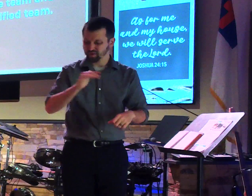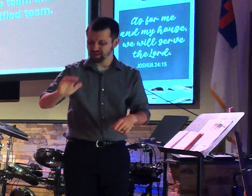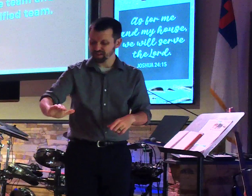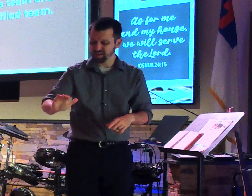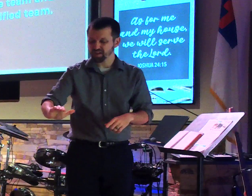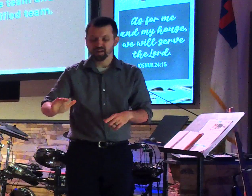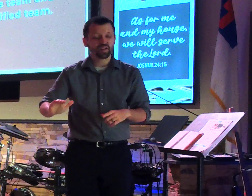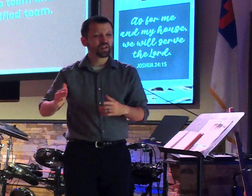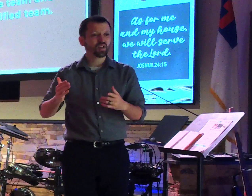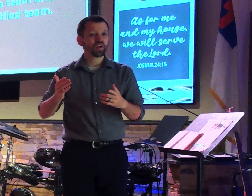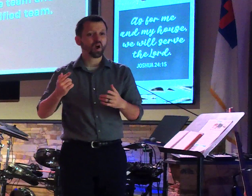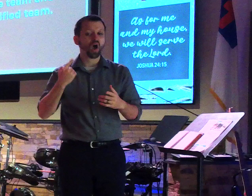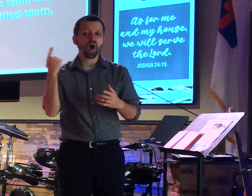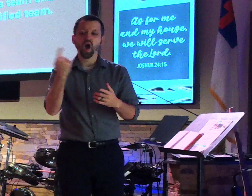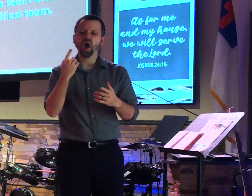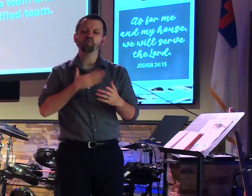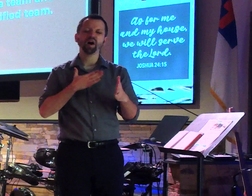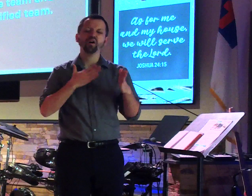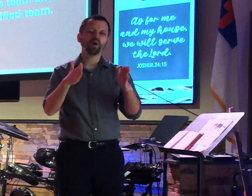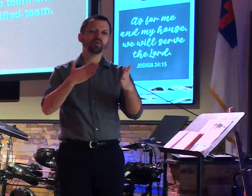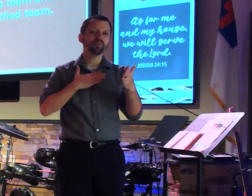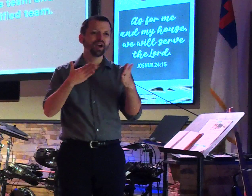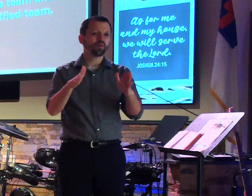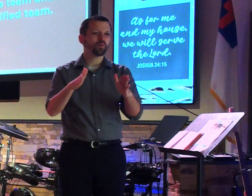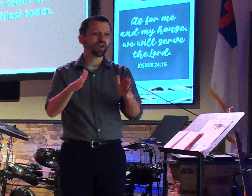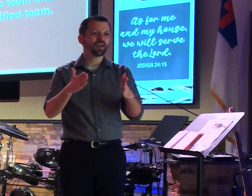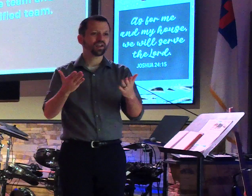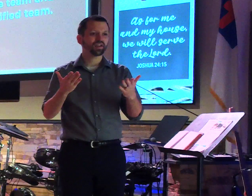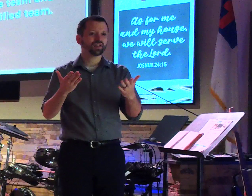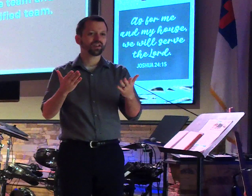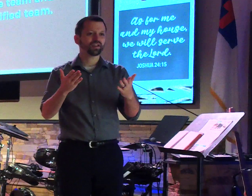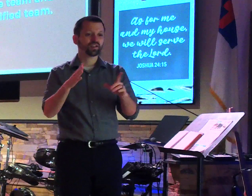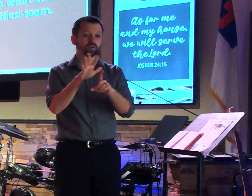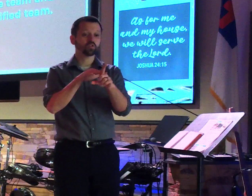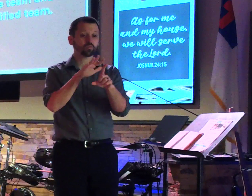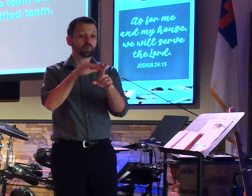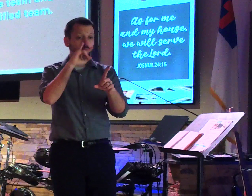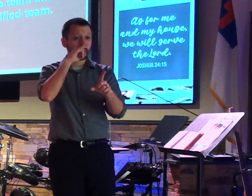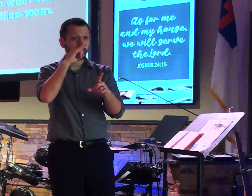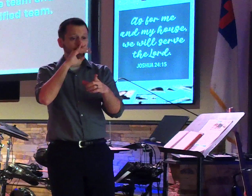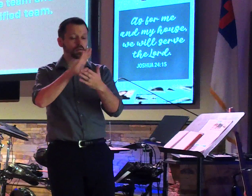Dad always gave us our own way when we threw a fit. And you know what spoiled kids become?